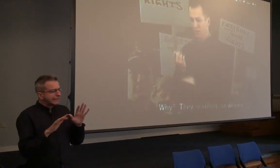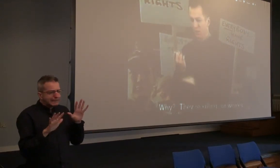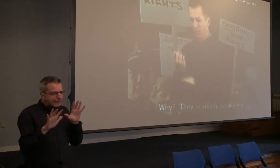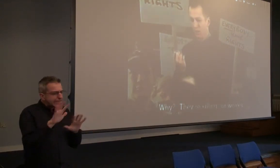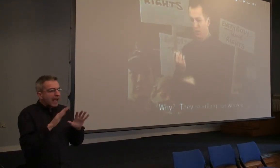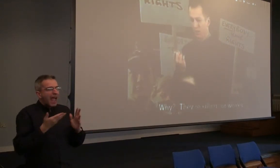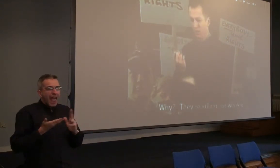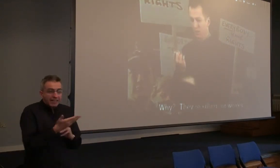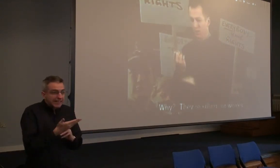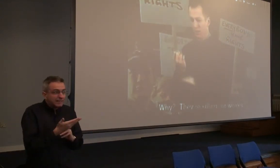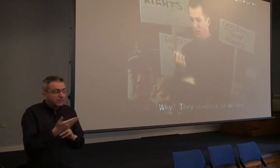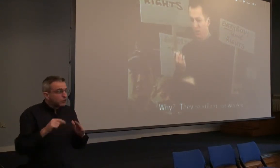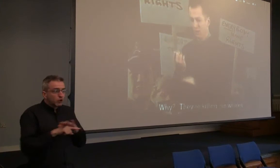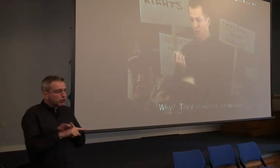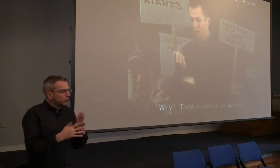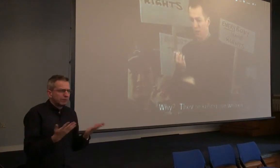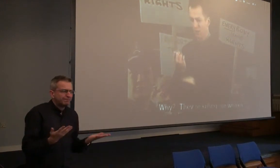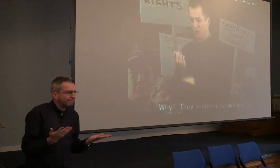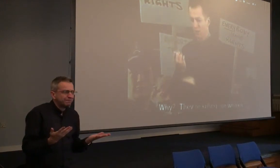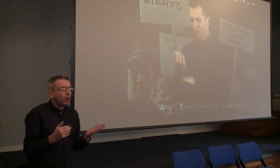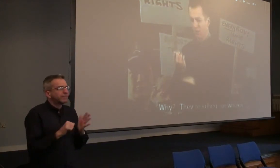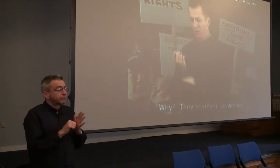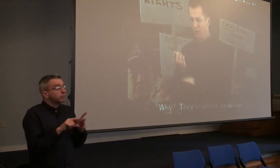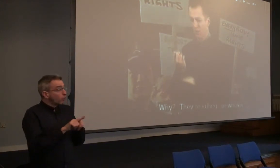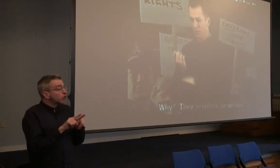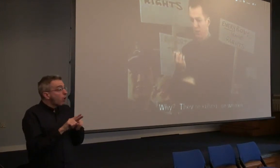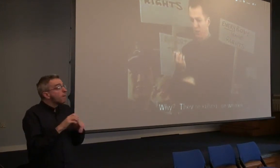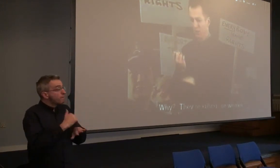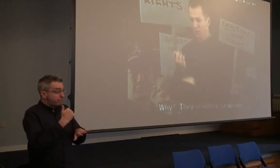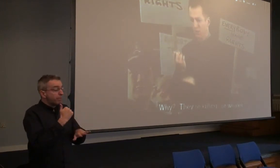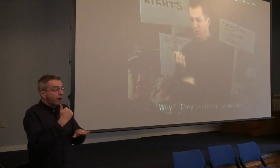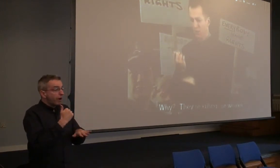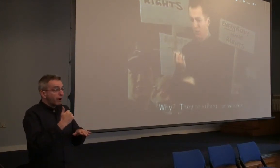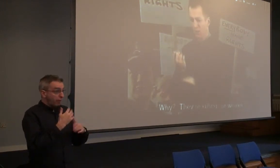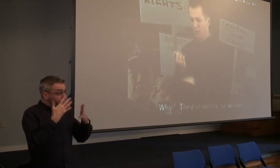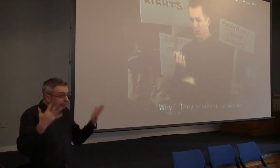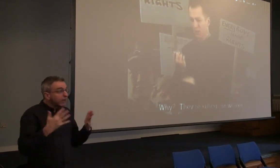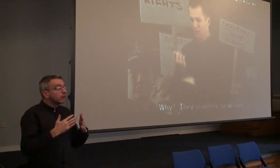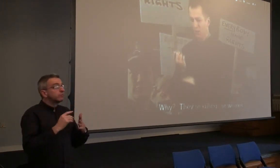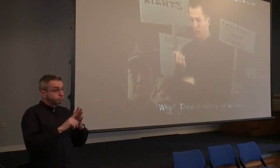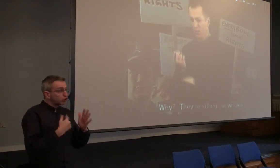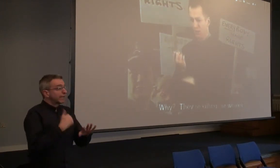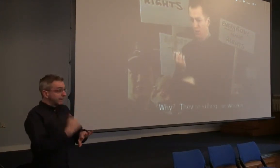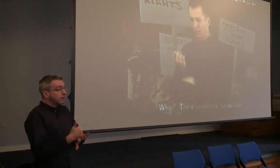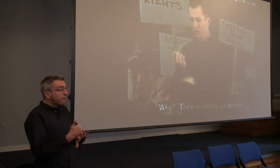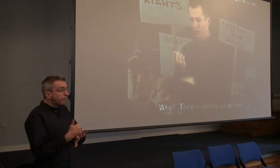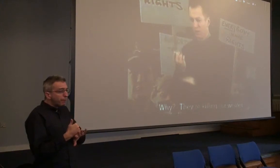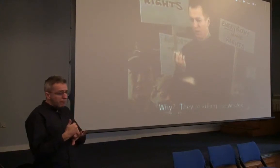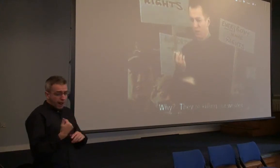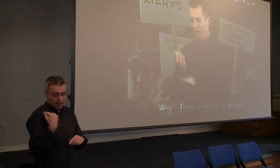available mainstream. The quality wasn't great. There was no access via YouTube. You know, there is a big project set up at